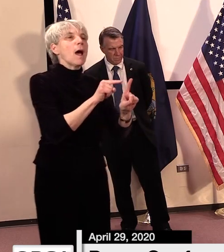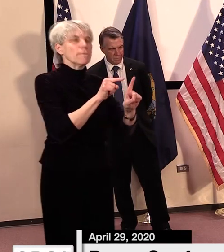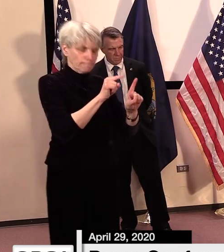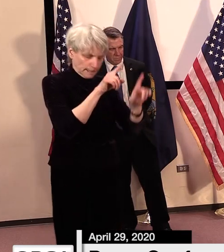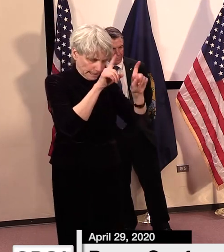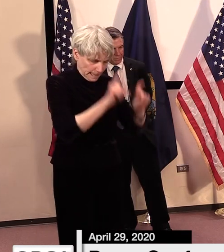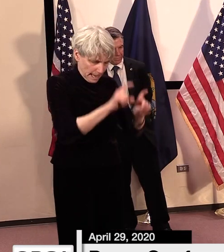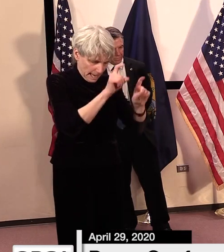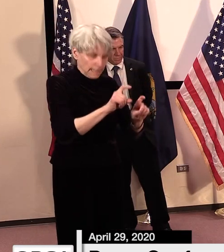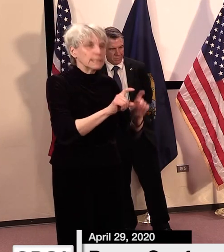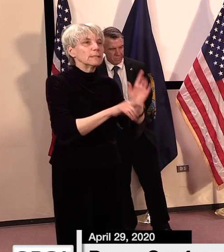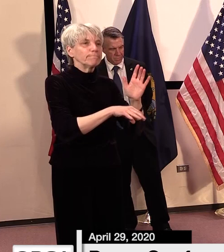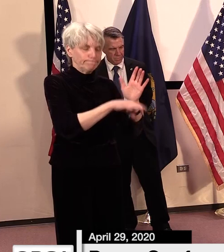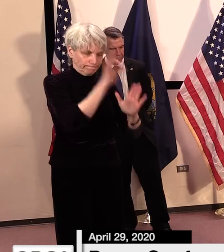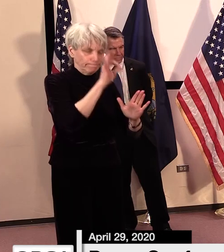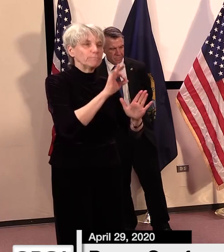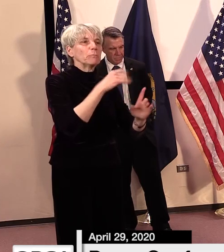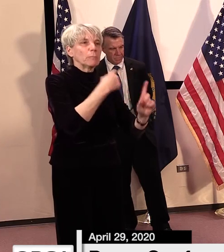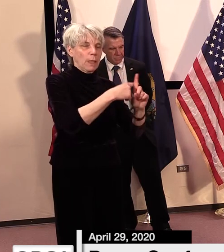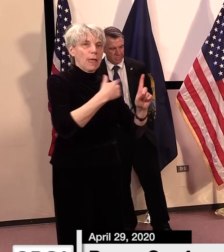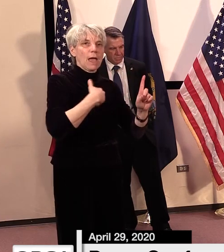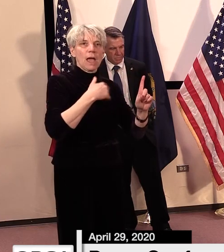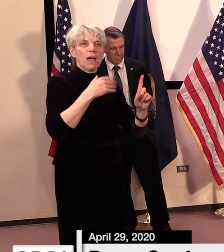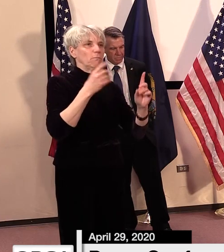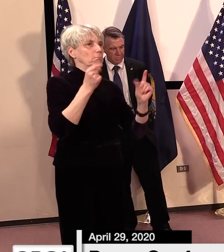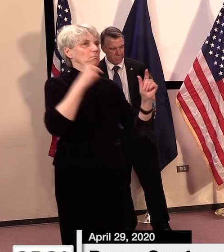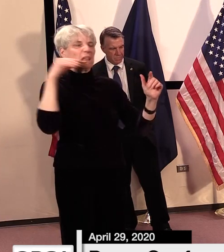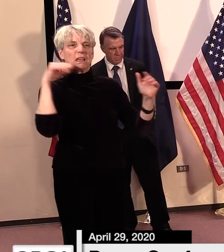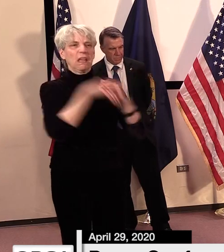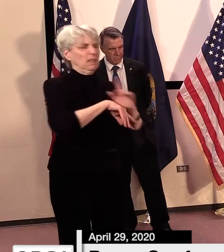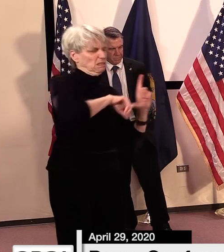about it. We came in and tested the whole facility. So we've